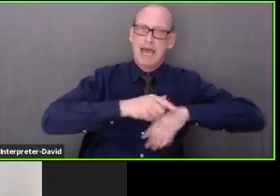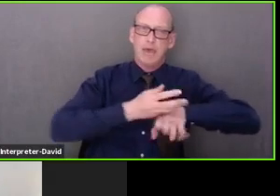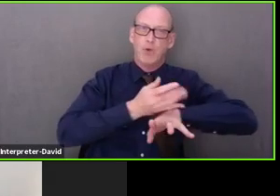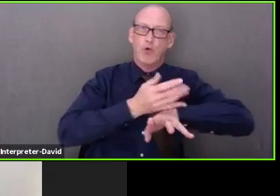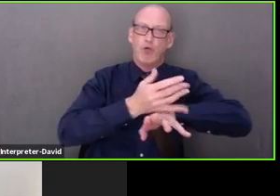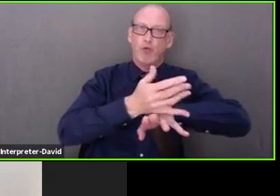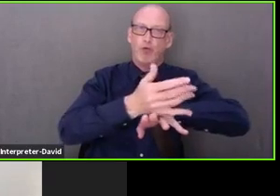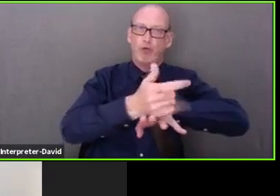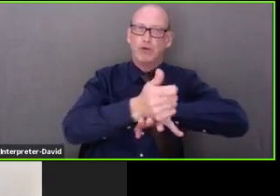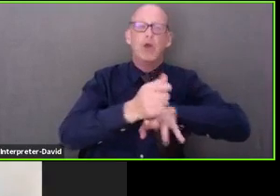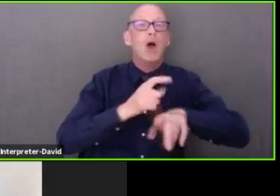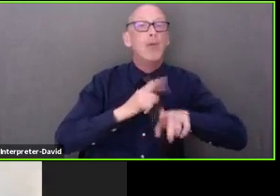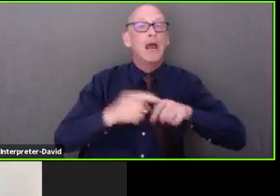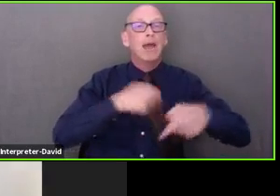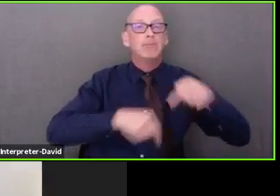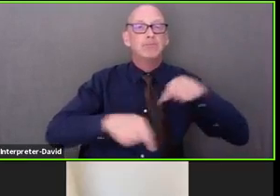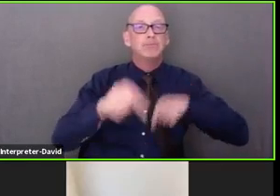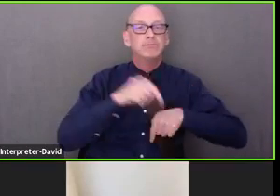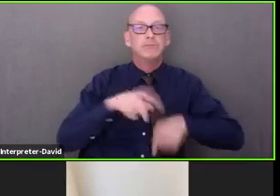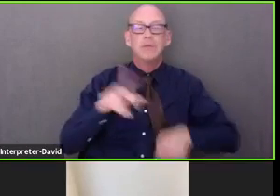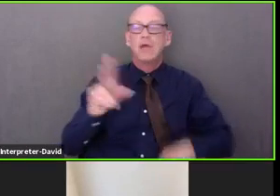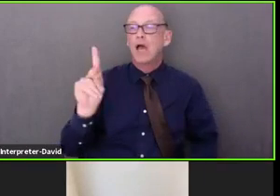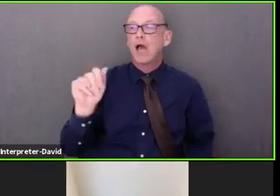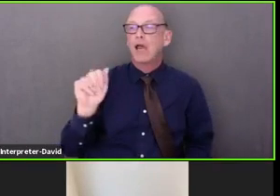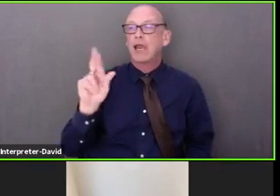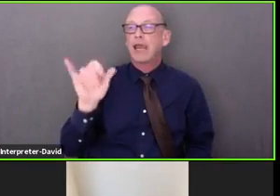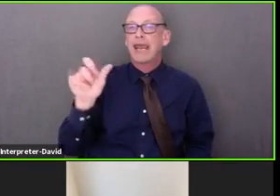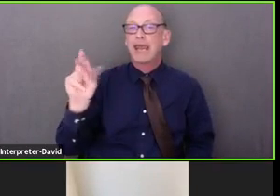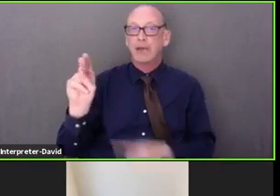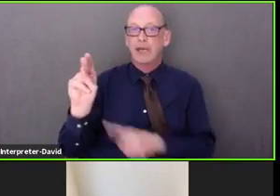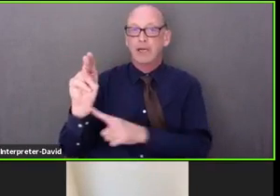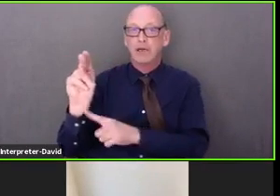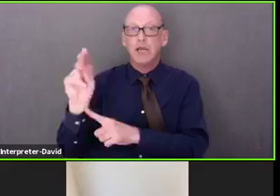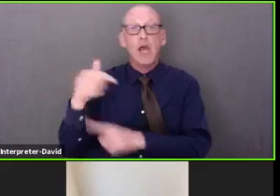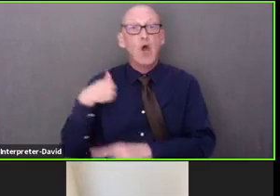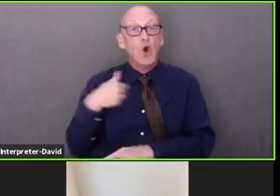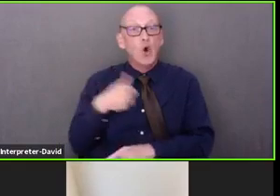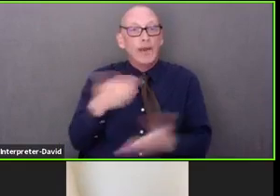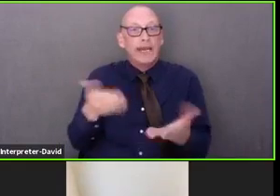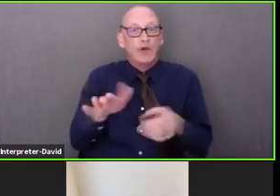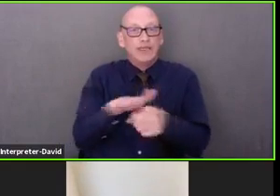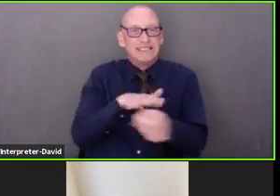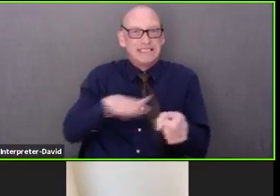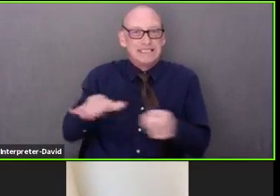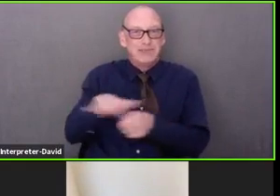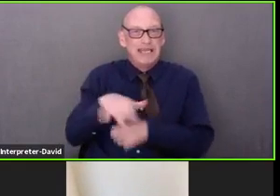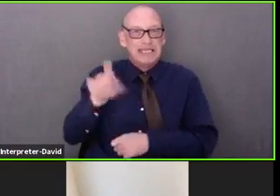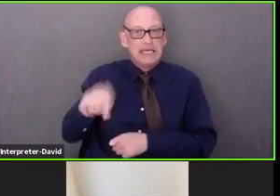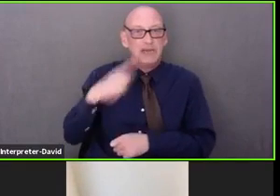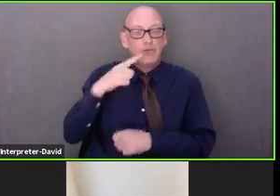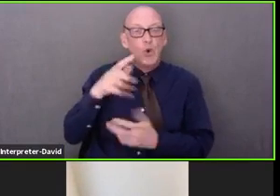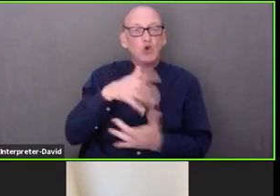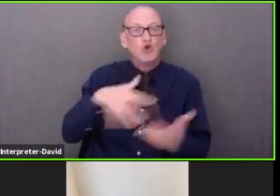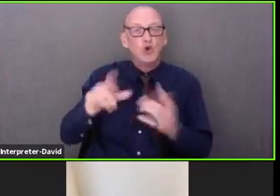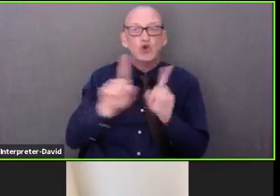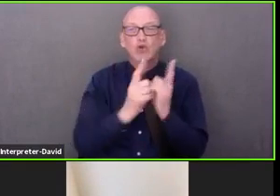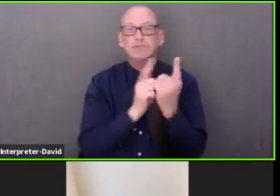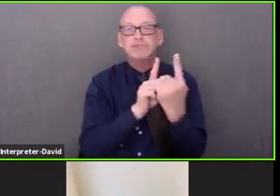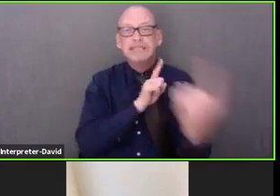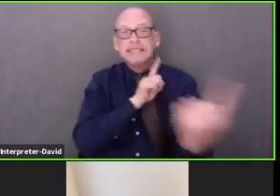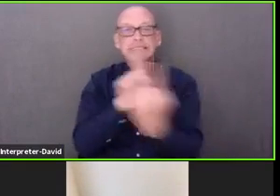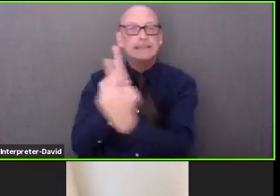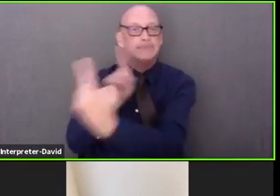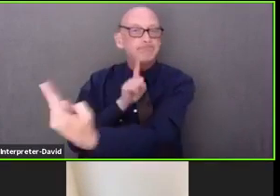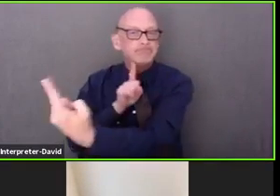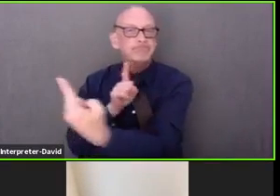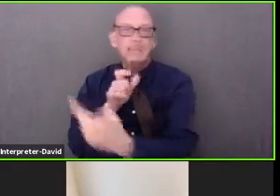to circle back to you, Karen. You know, we're in this space of the need for social distancing, and we know that, you know,